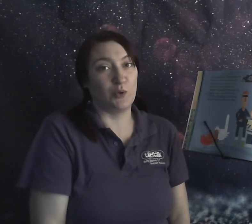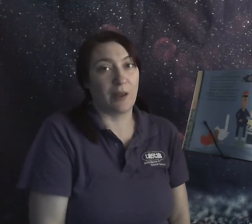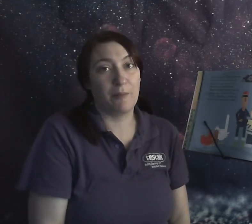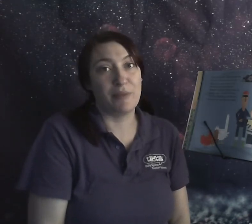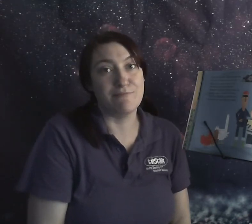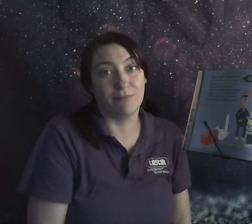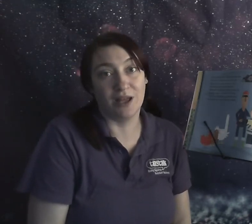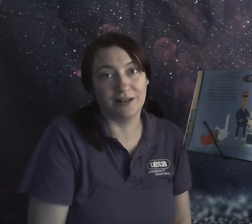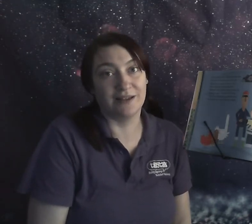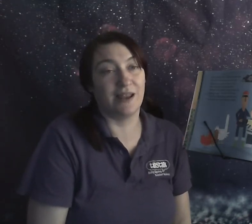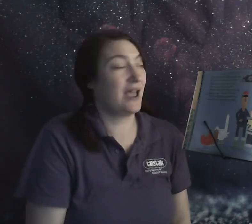be millionaires.